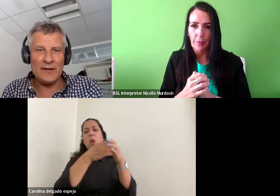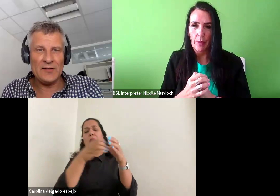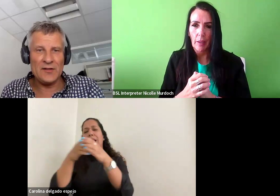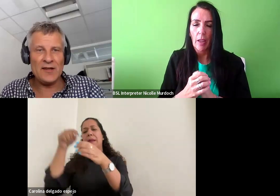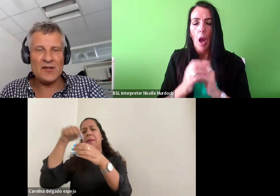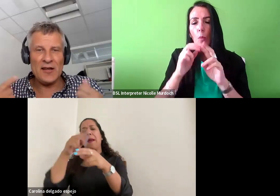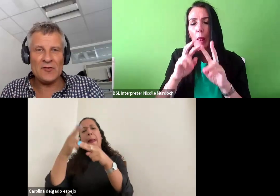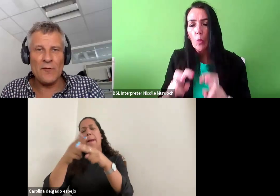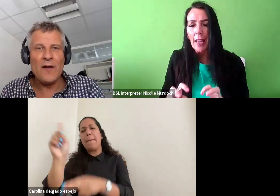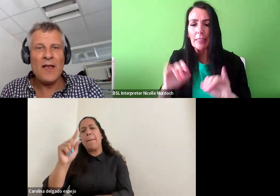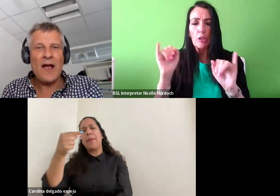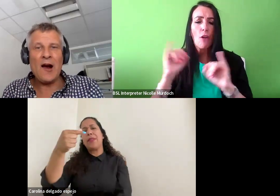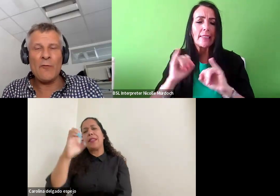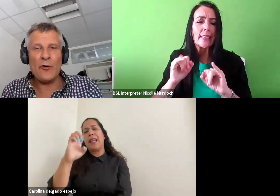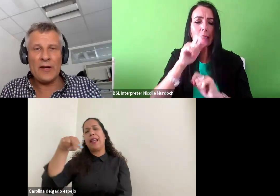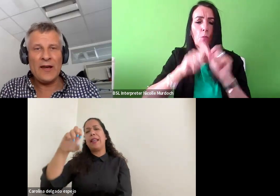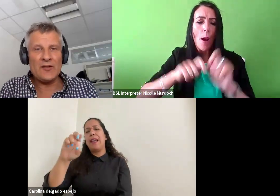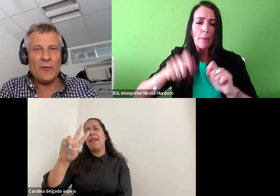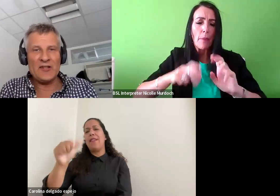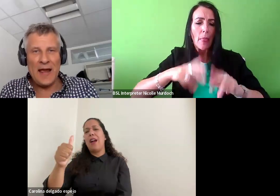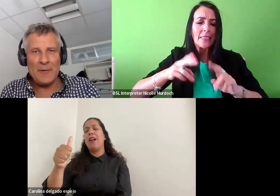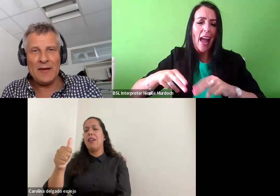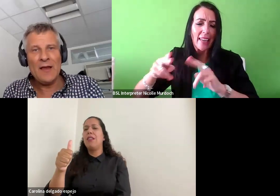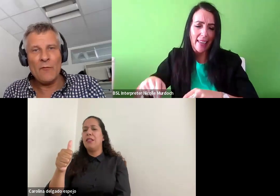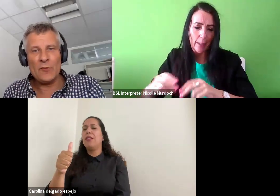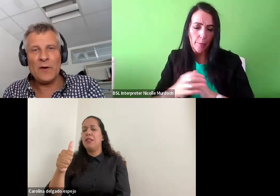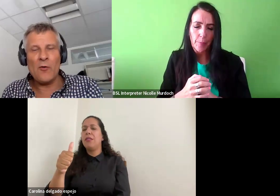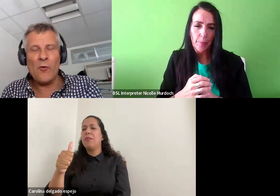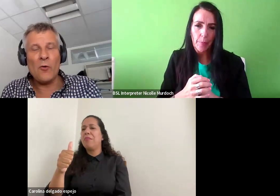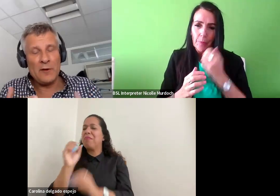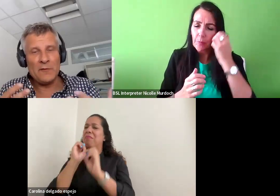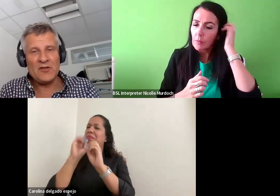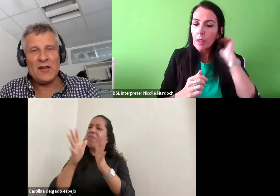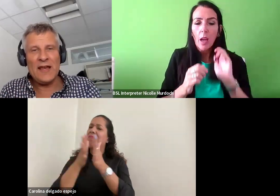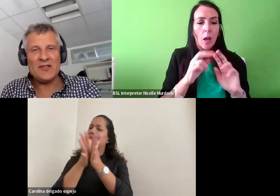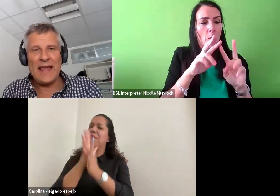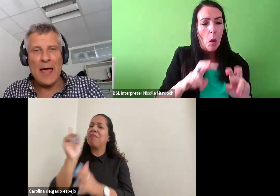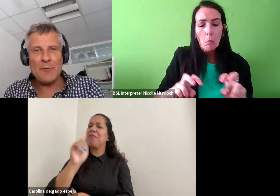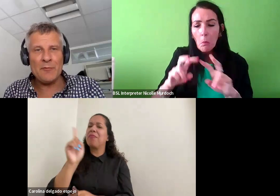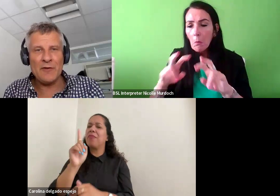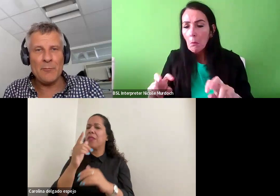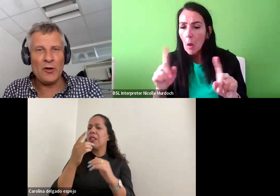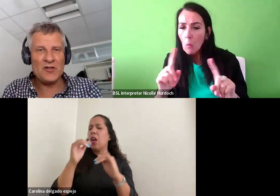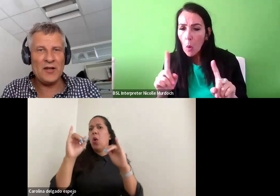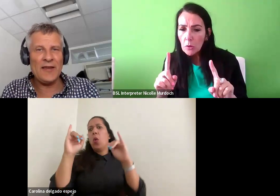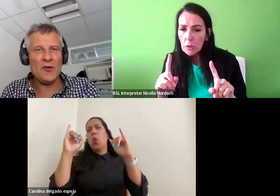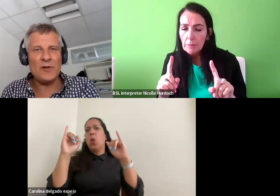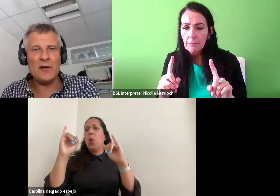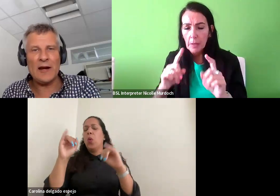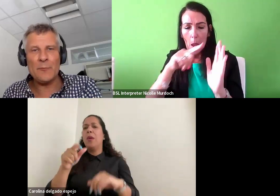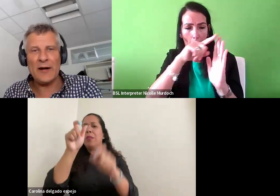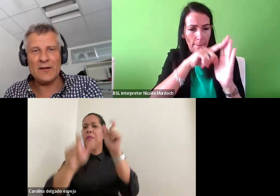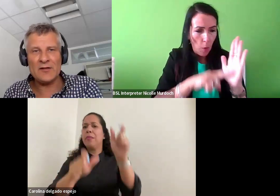humanitarian crises, in the sense of our work is to examine what we call or what we see as the gap between policy